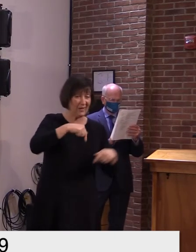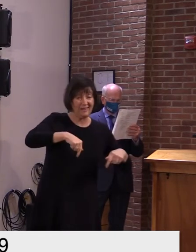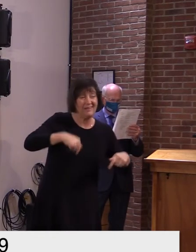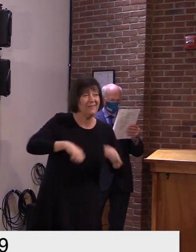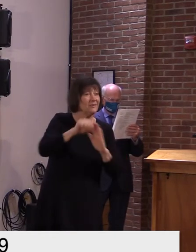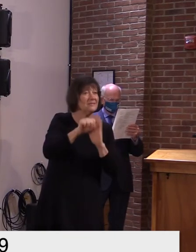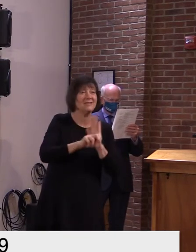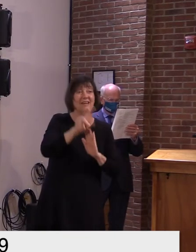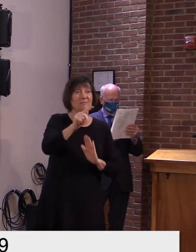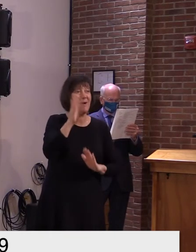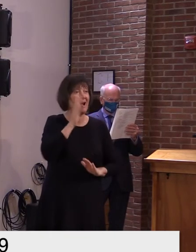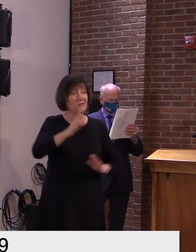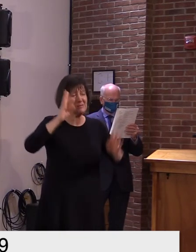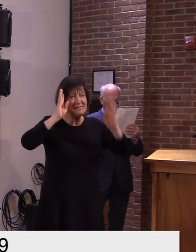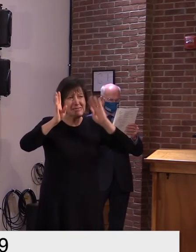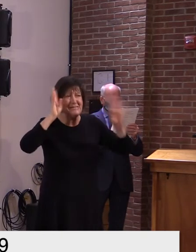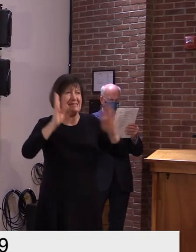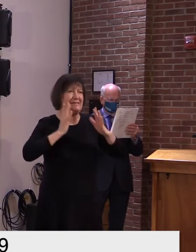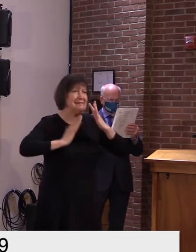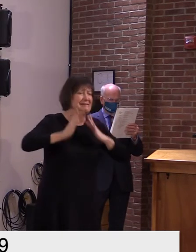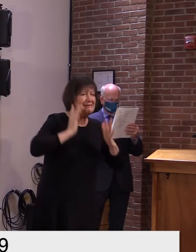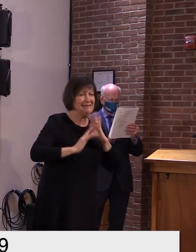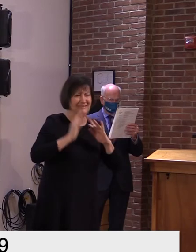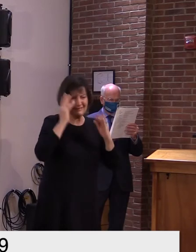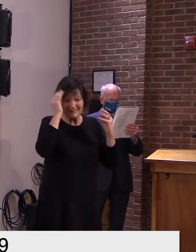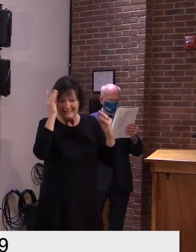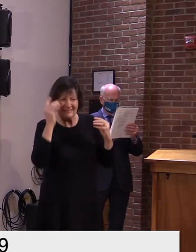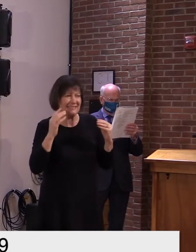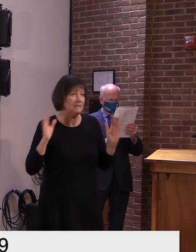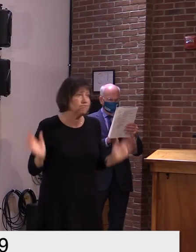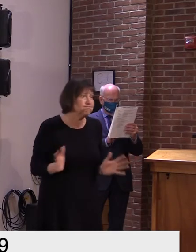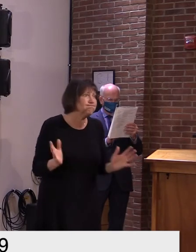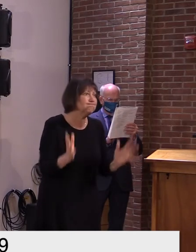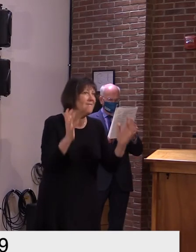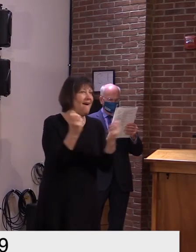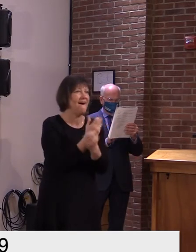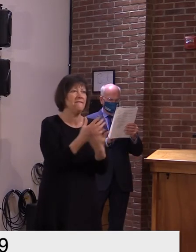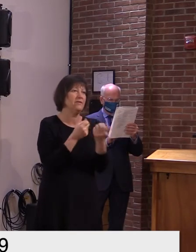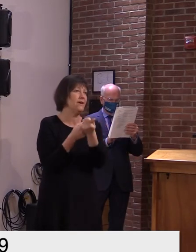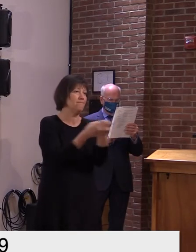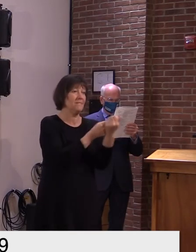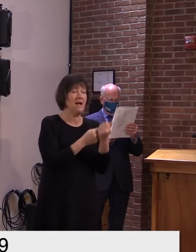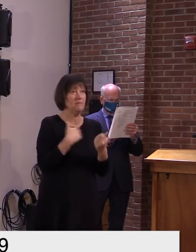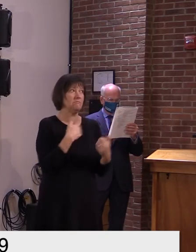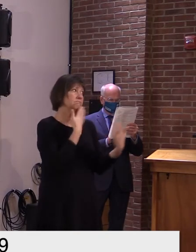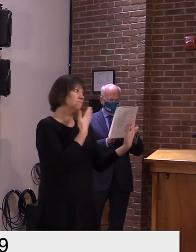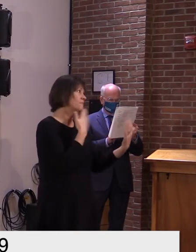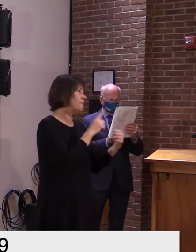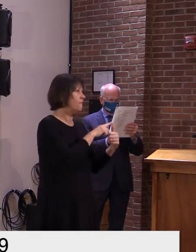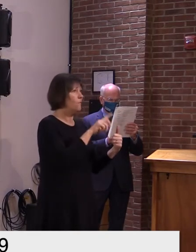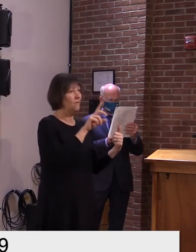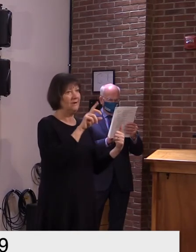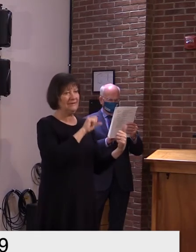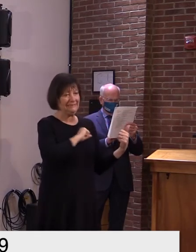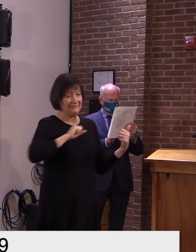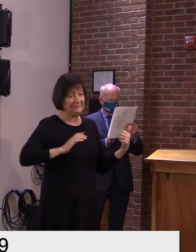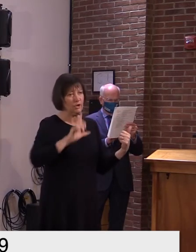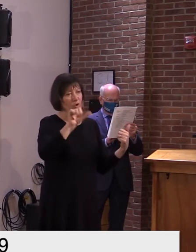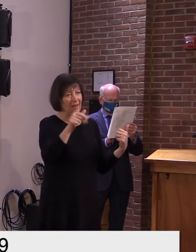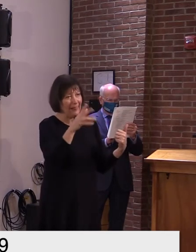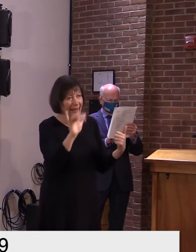here in Vermont. We're appreciative of all the aid and all the efforts of our congressional delegation. Senator Leahy's done a great